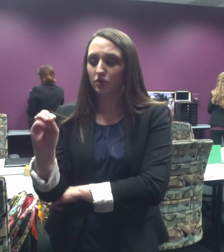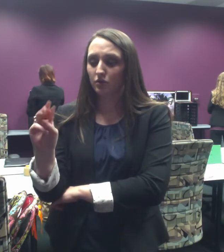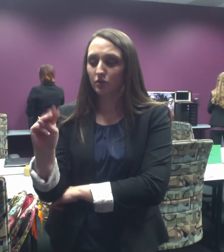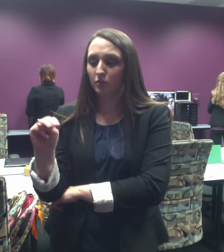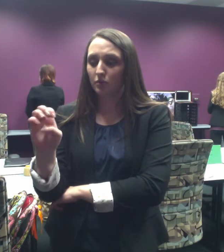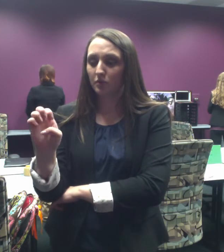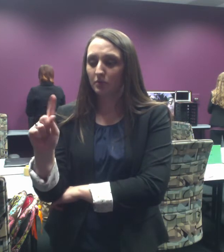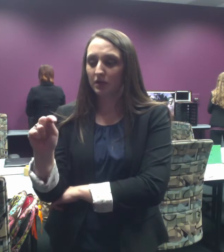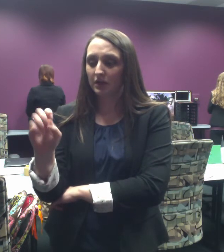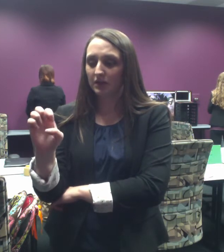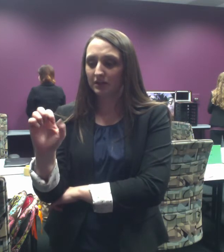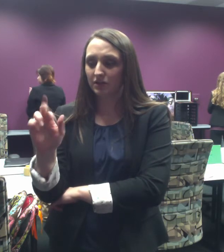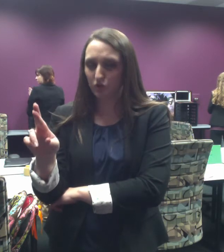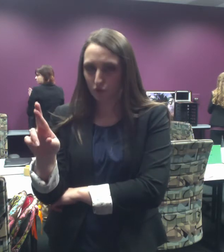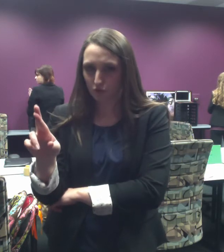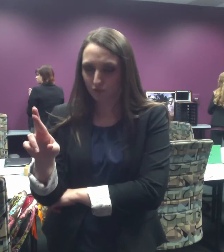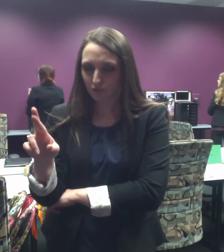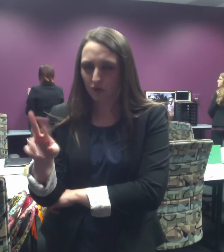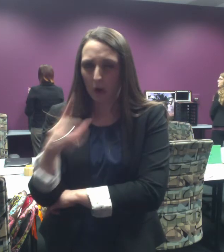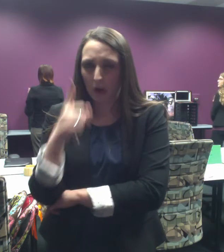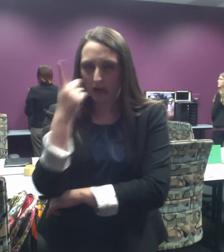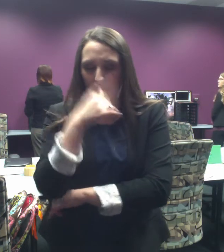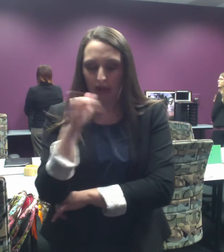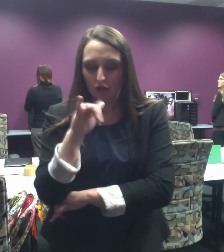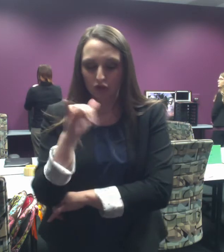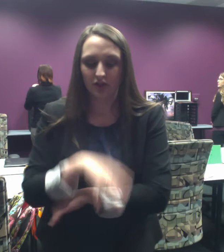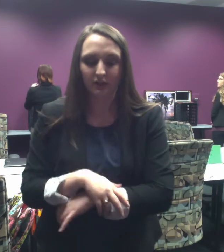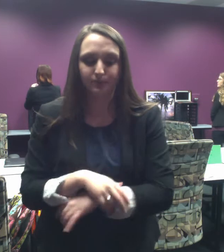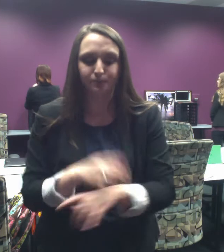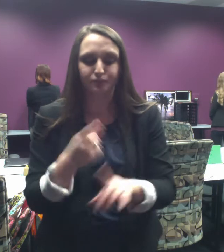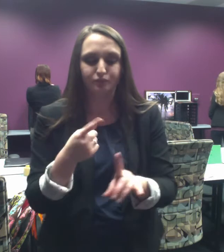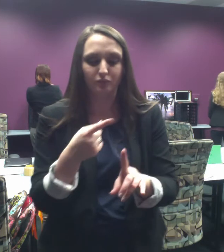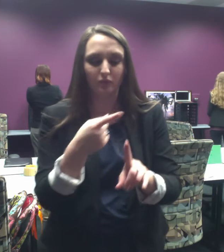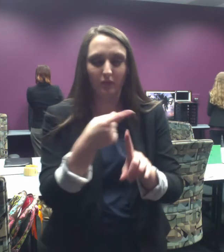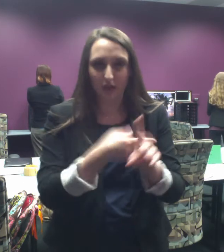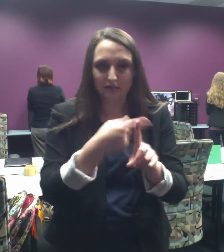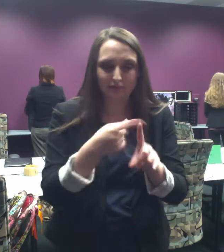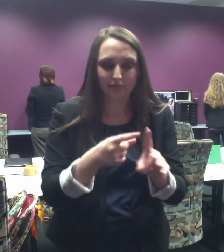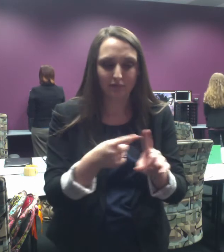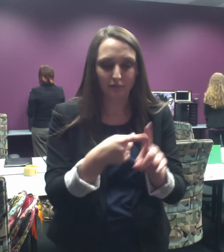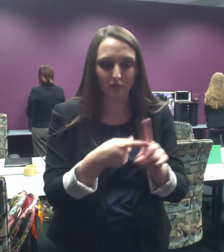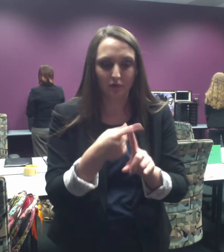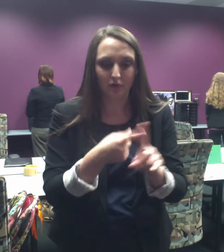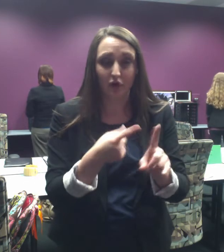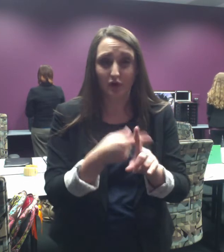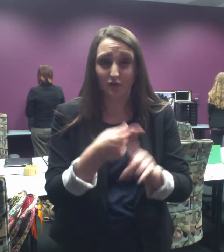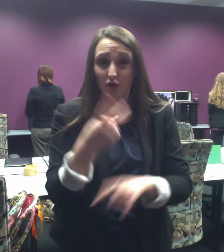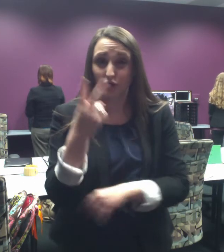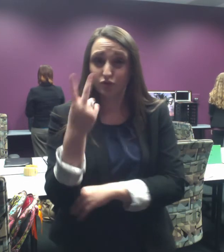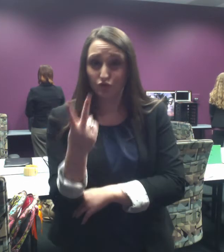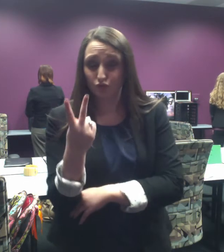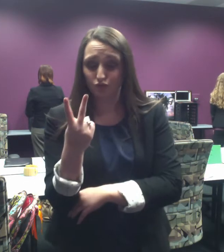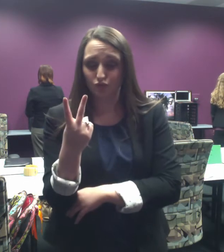two thermometers. These thermometers are exactly the same. They both read in Celsius. I just took them and mounted them to a piece of, like a file